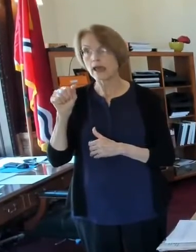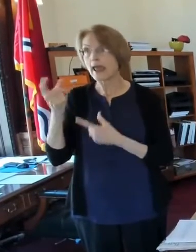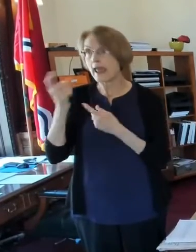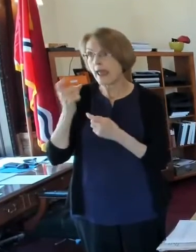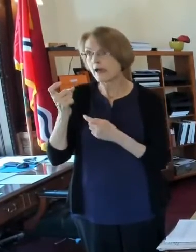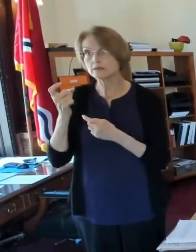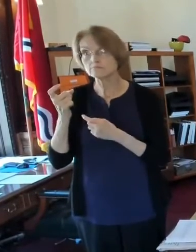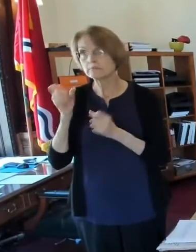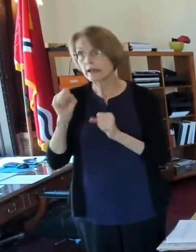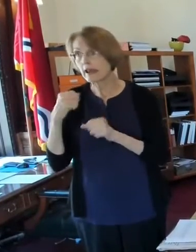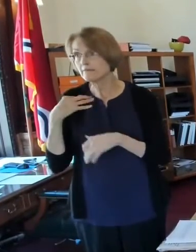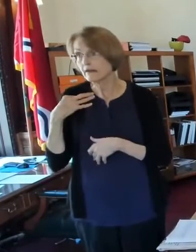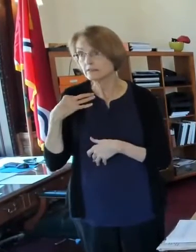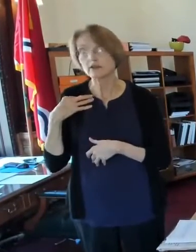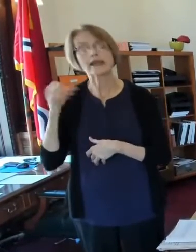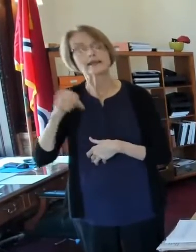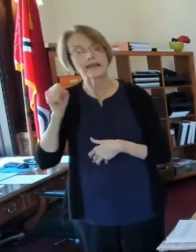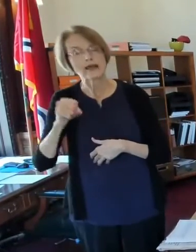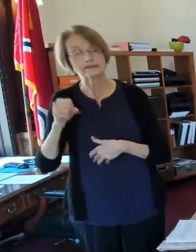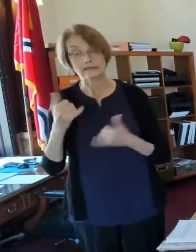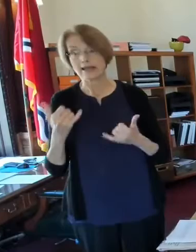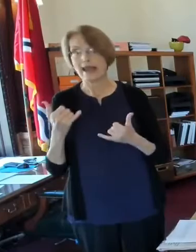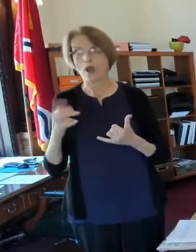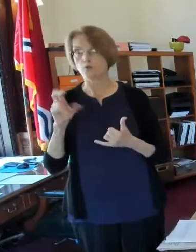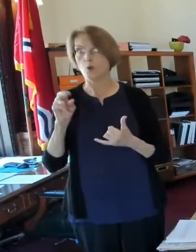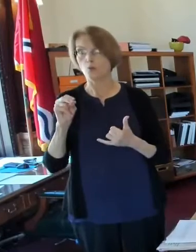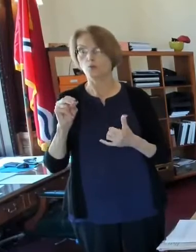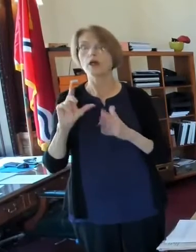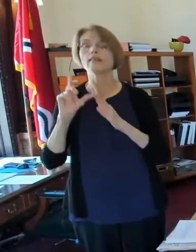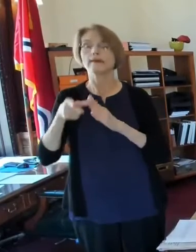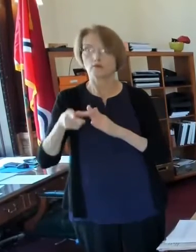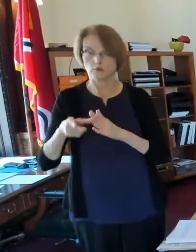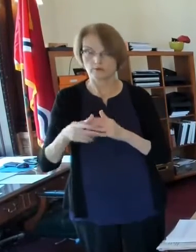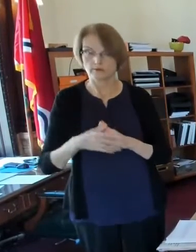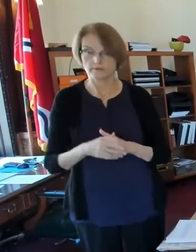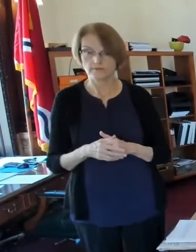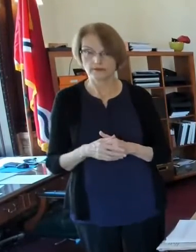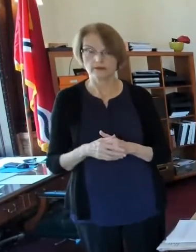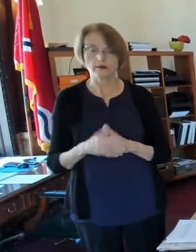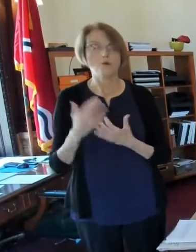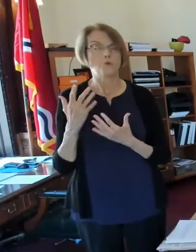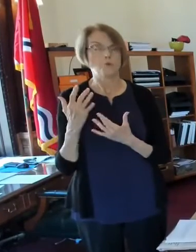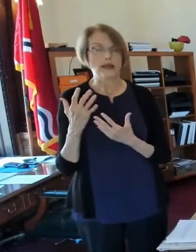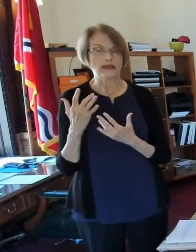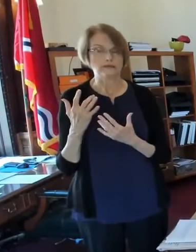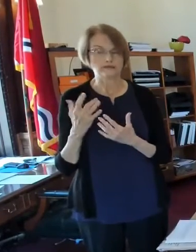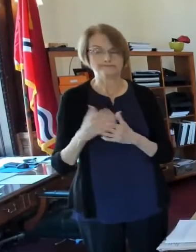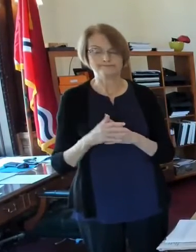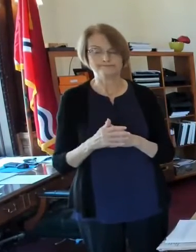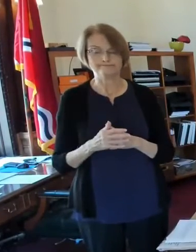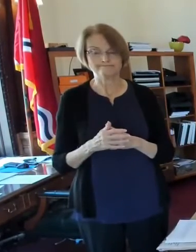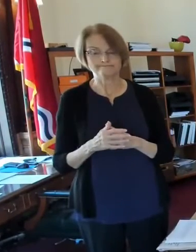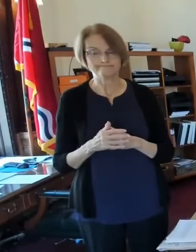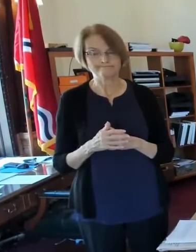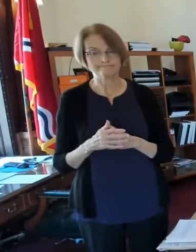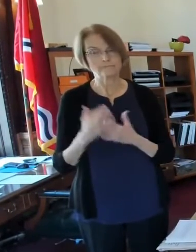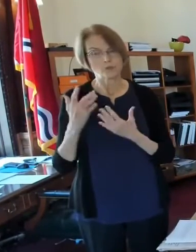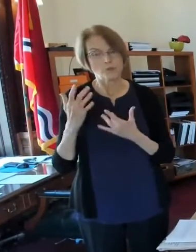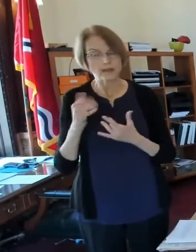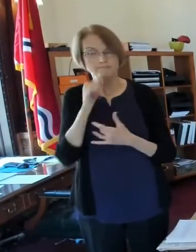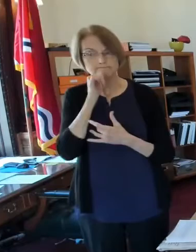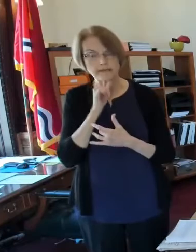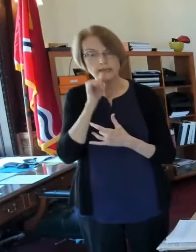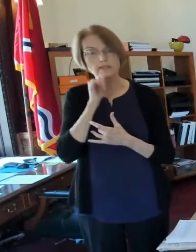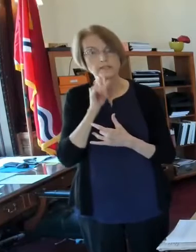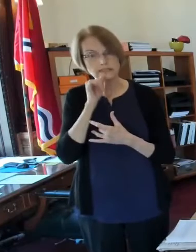be volunteer opportunities, but not right this minute. So please just, you know, hang tight for a minute, because